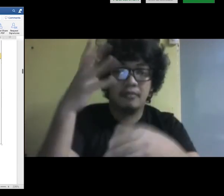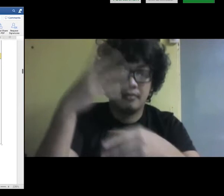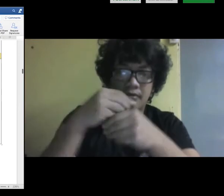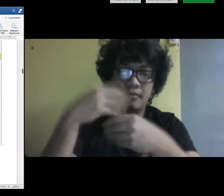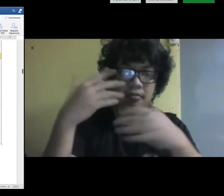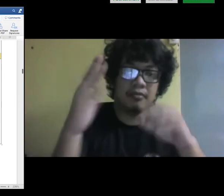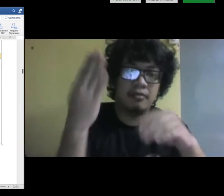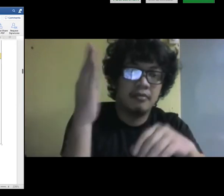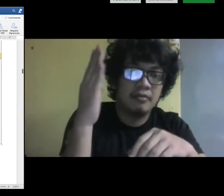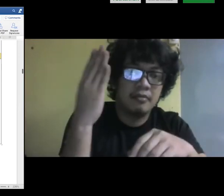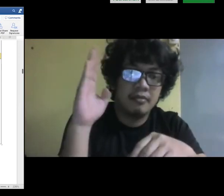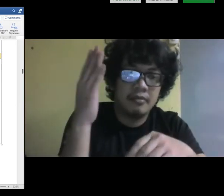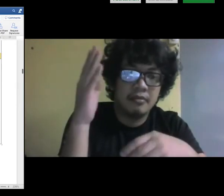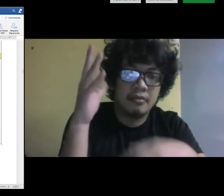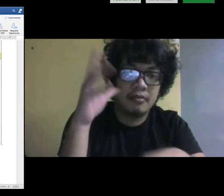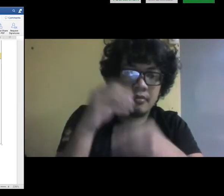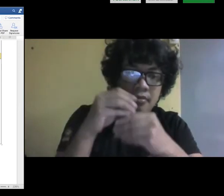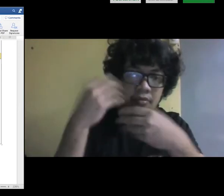Oh.